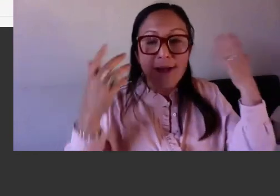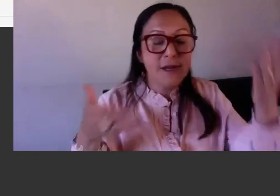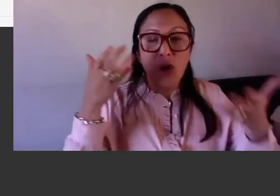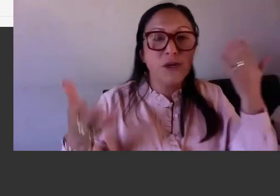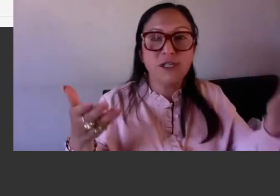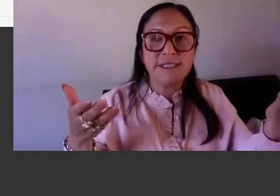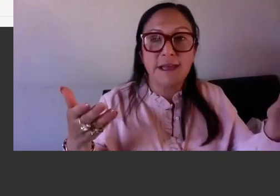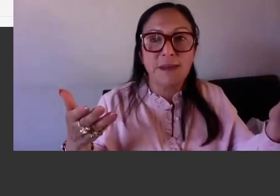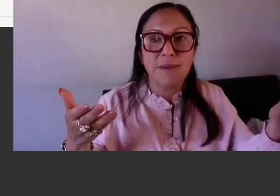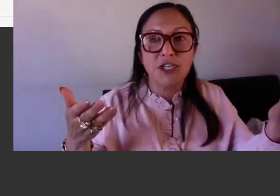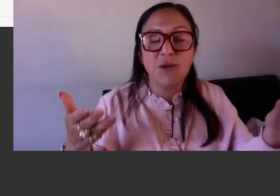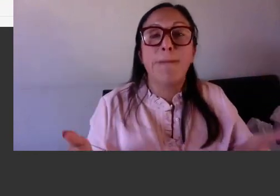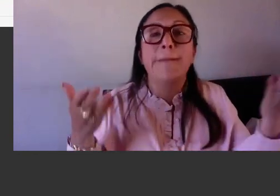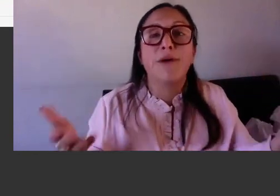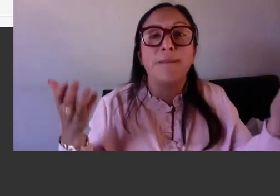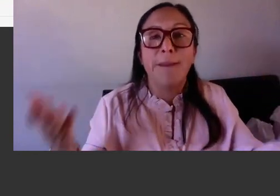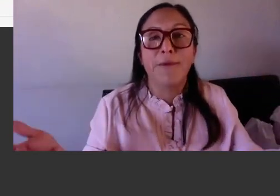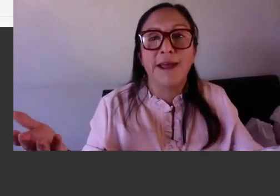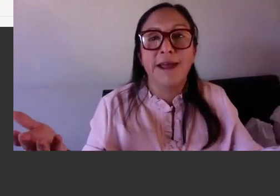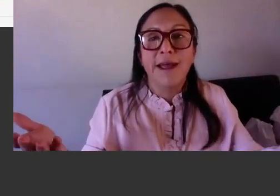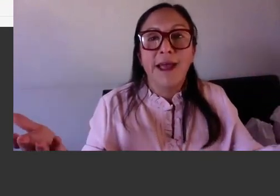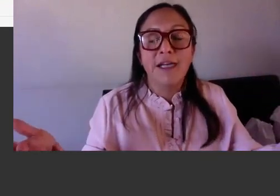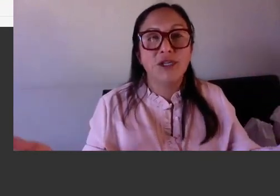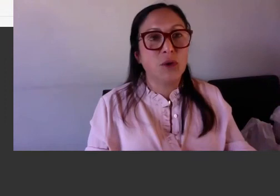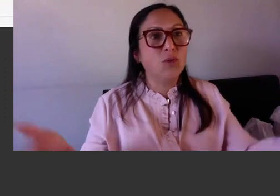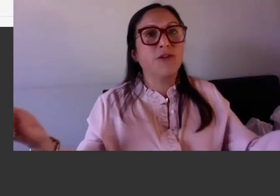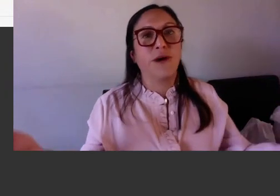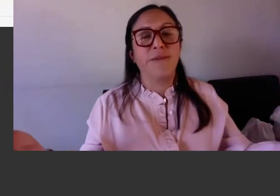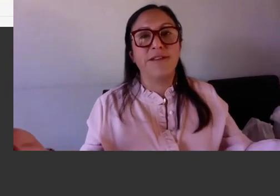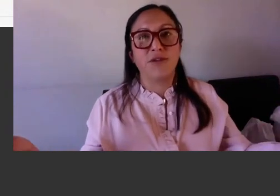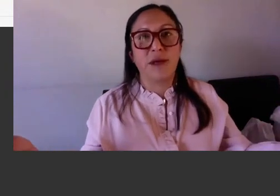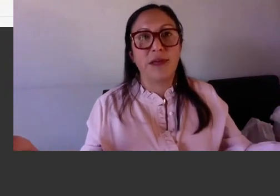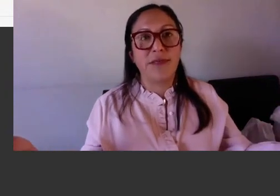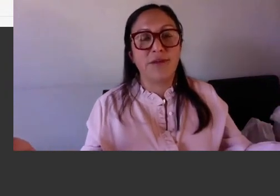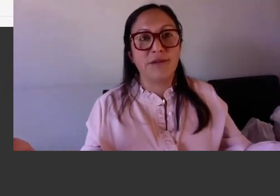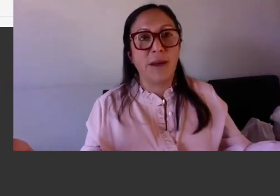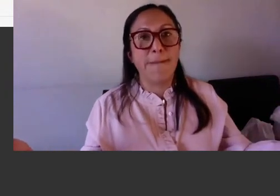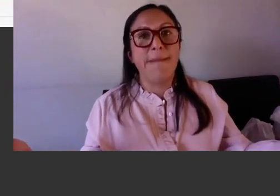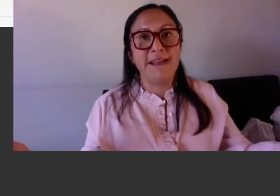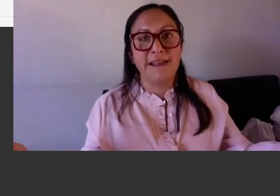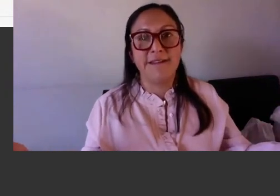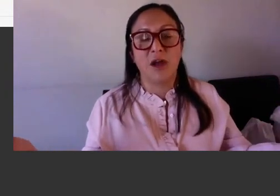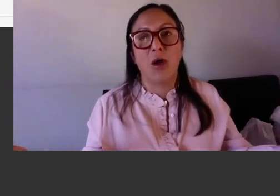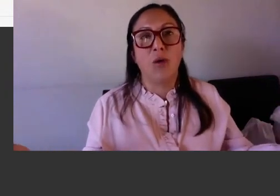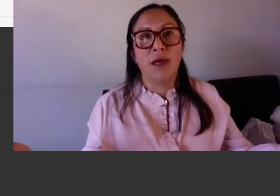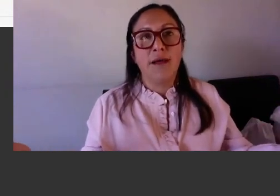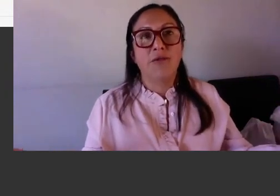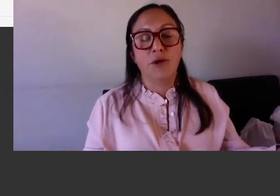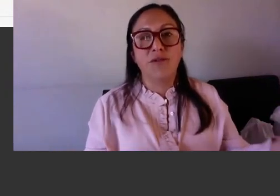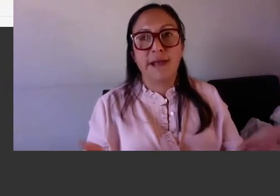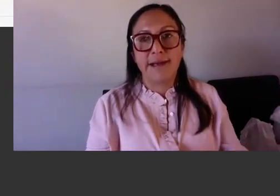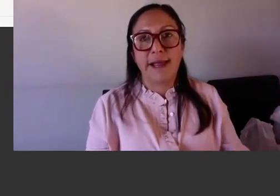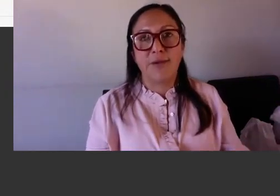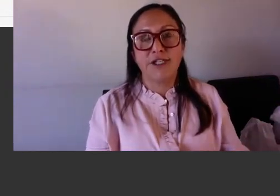I didn't know what she was telling me, but she remembered a memory, and she was only 12 months old. So I thought that was amazing to know